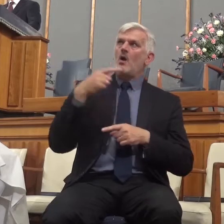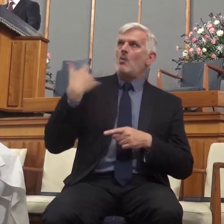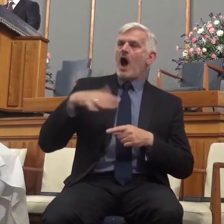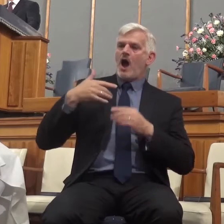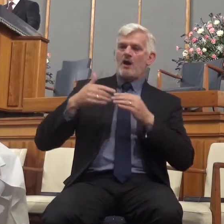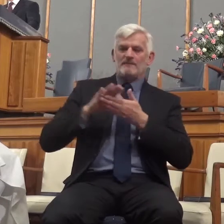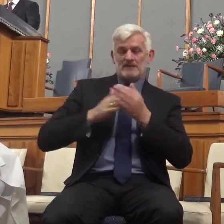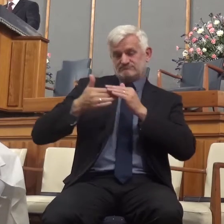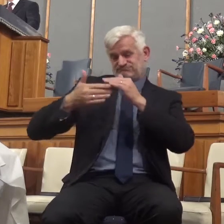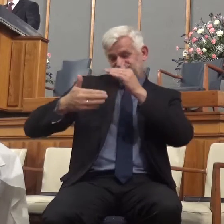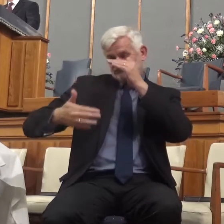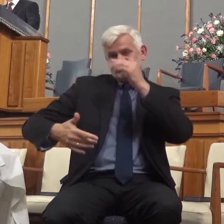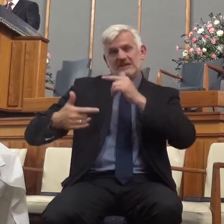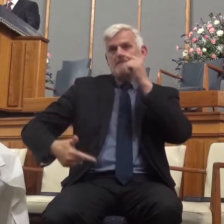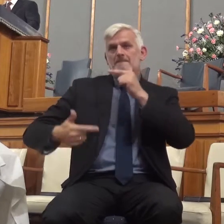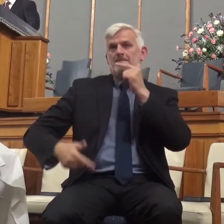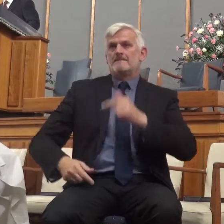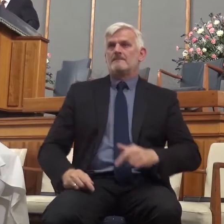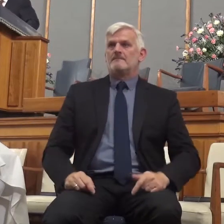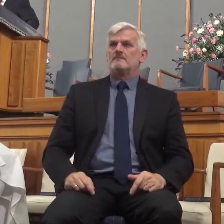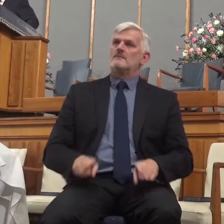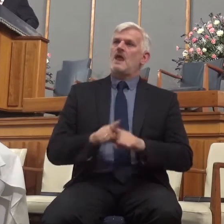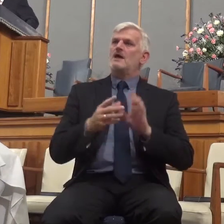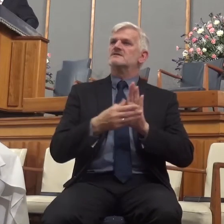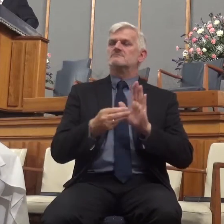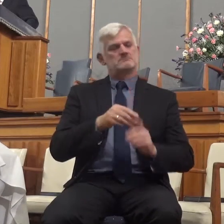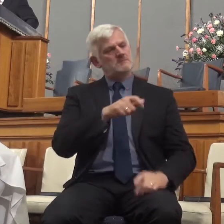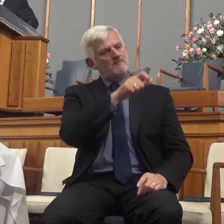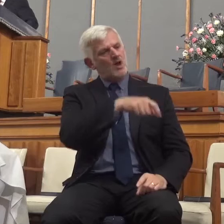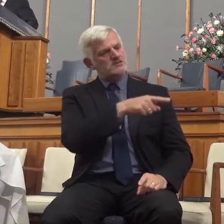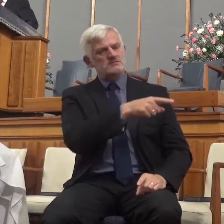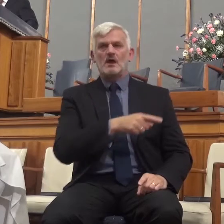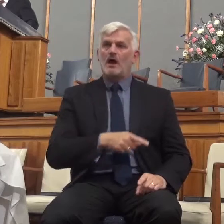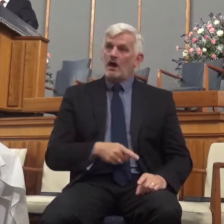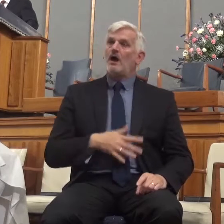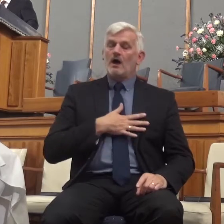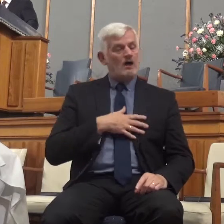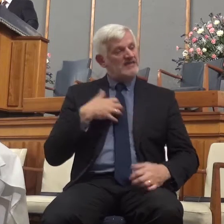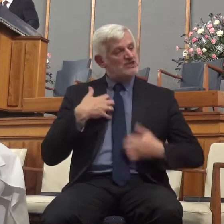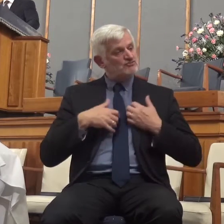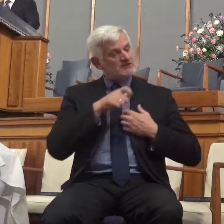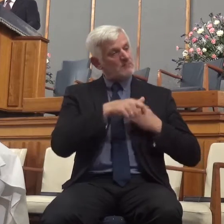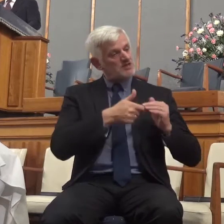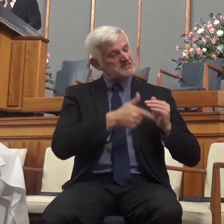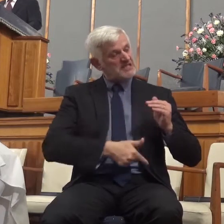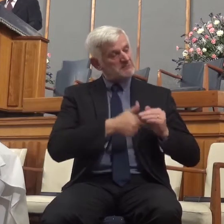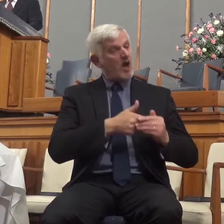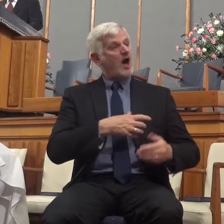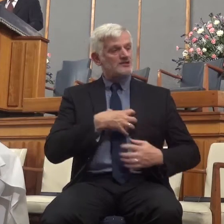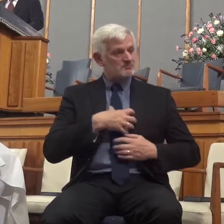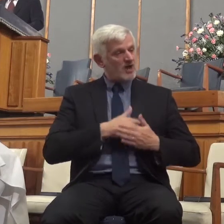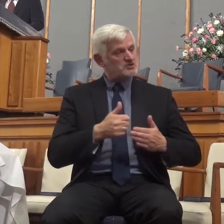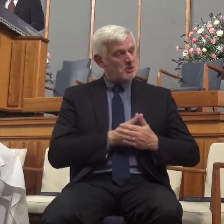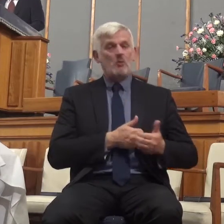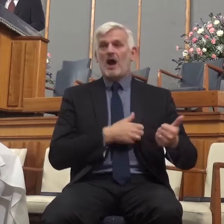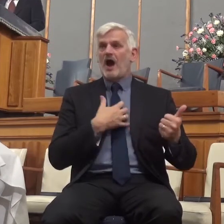a certain person maybe as being extremely interesting, extremely profound, full of surprises,